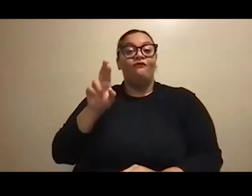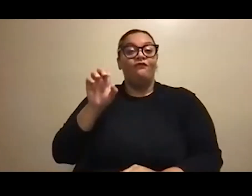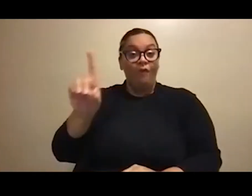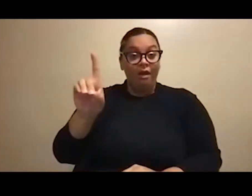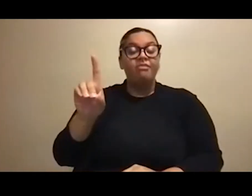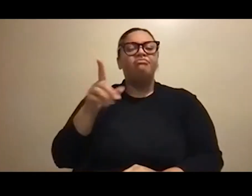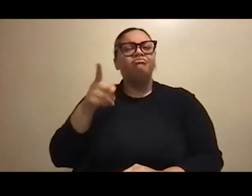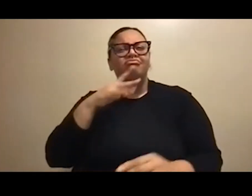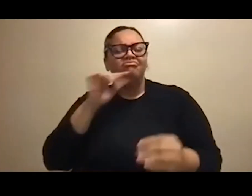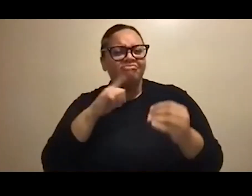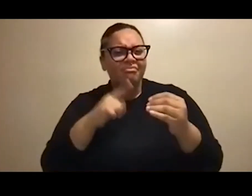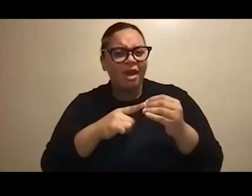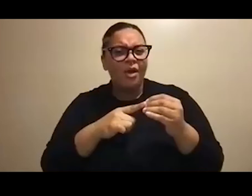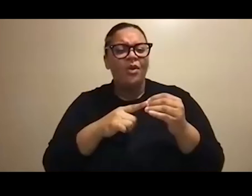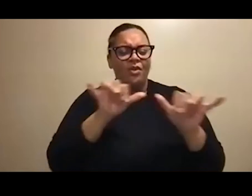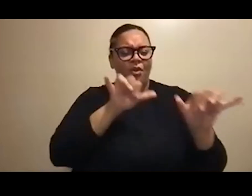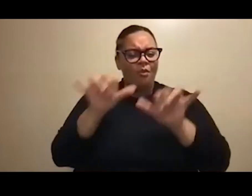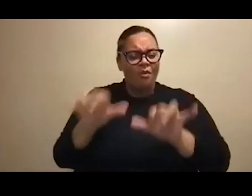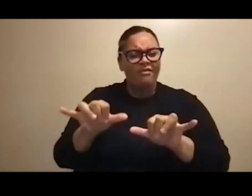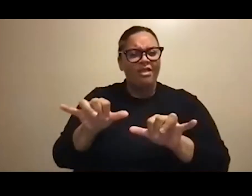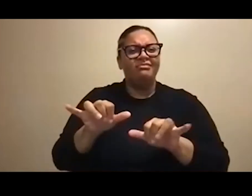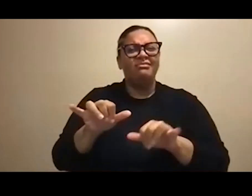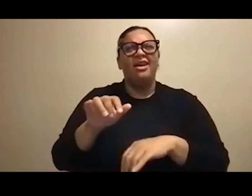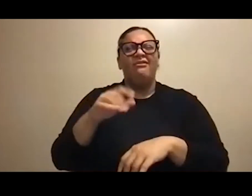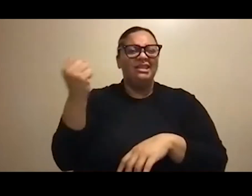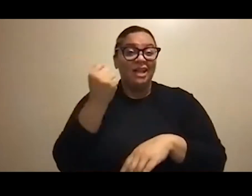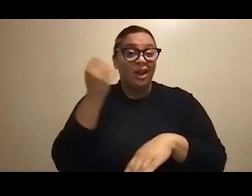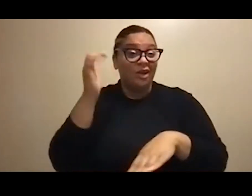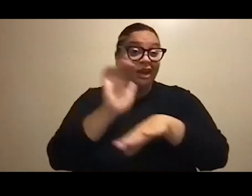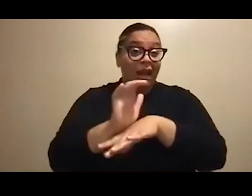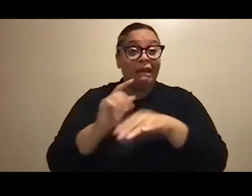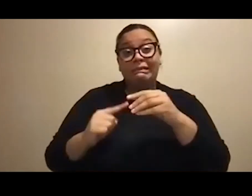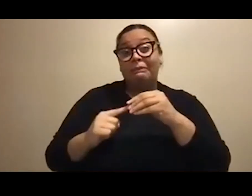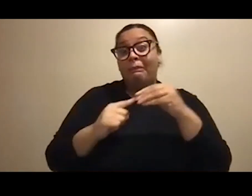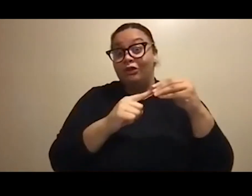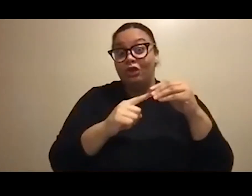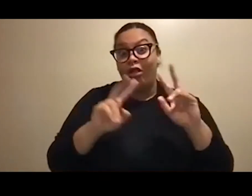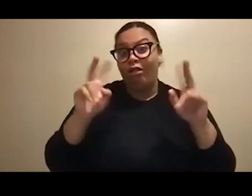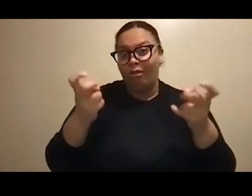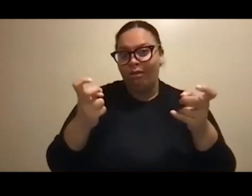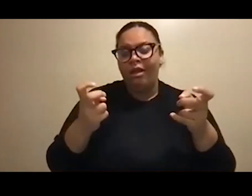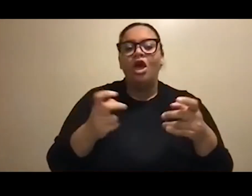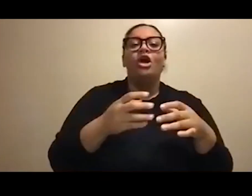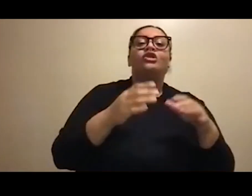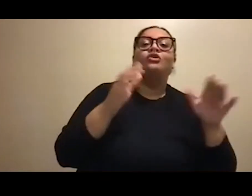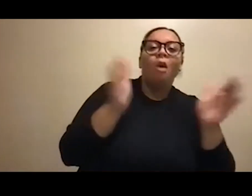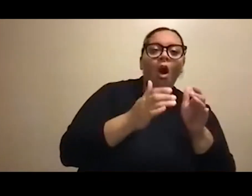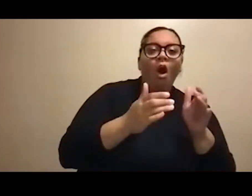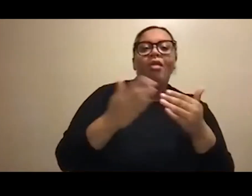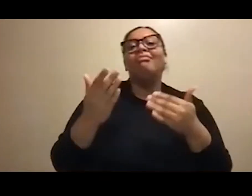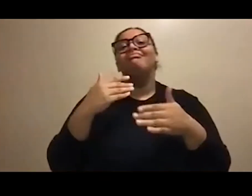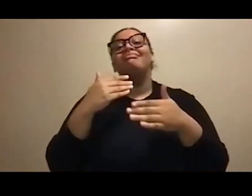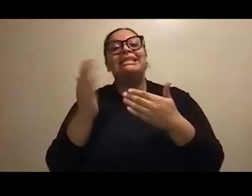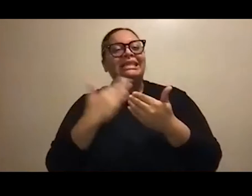about the prevalence of what are called Saturday night specials, small, easily accessible,